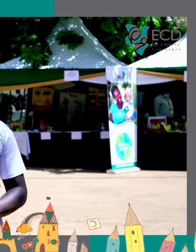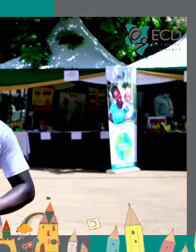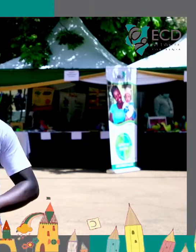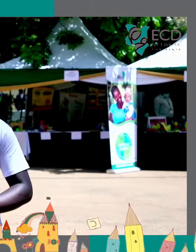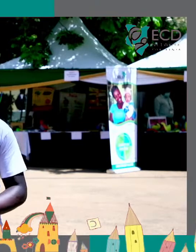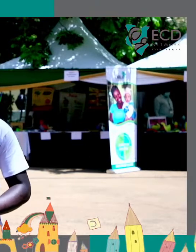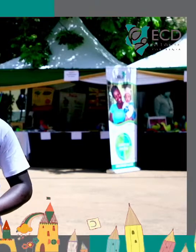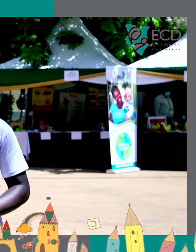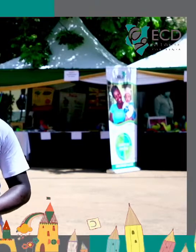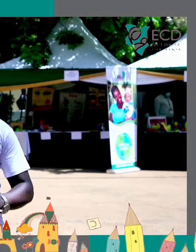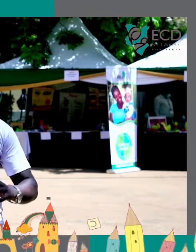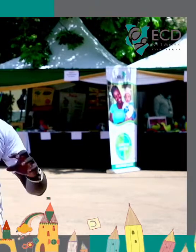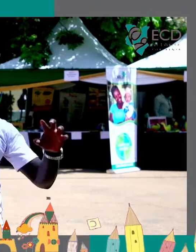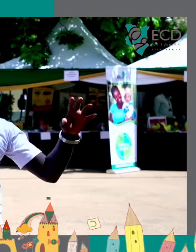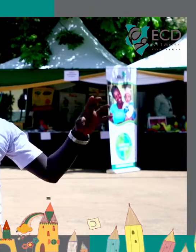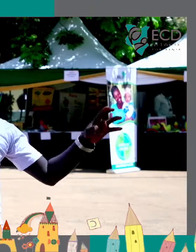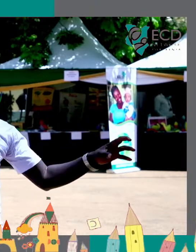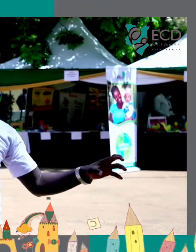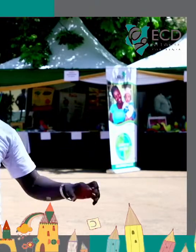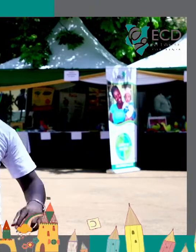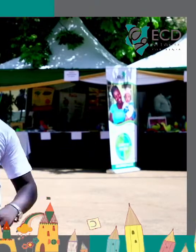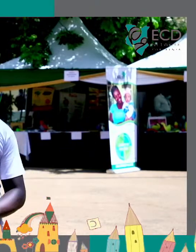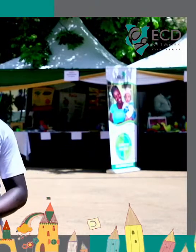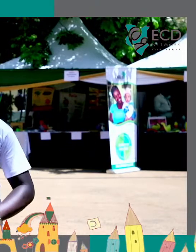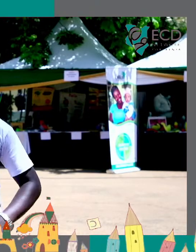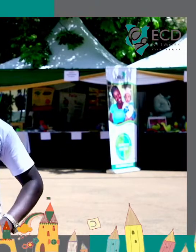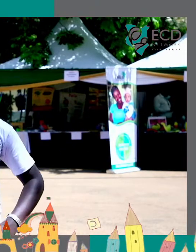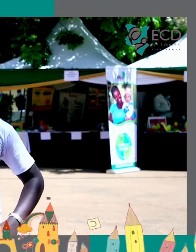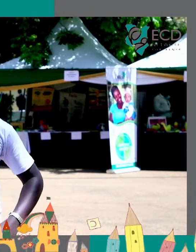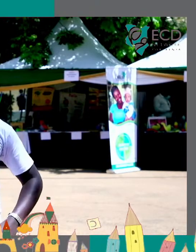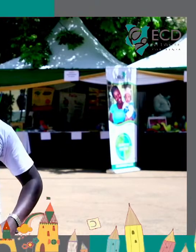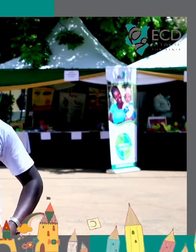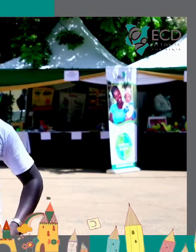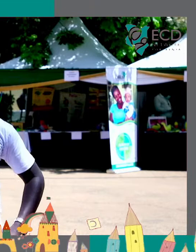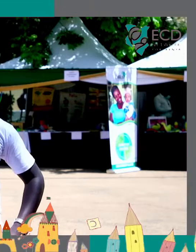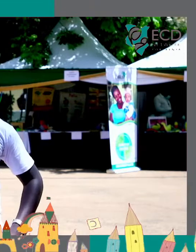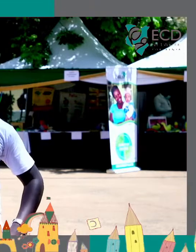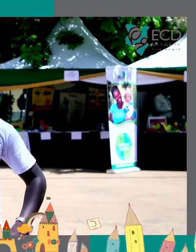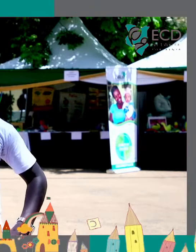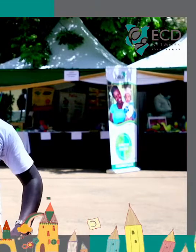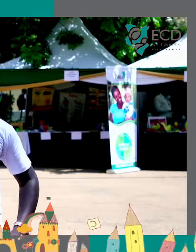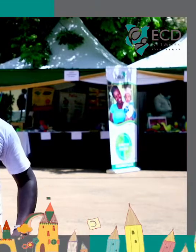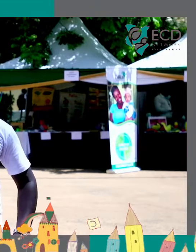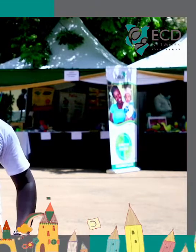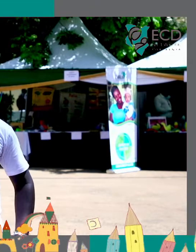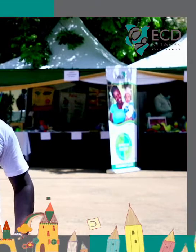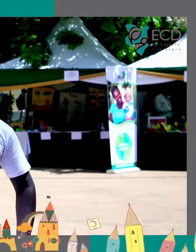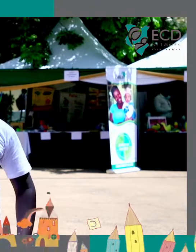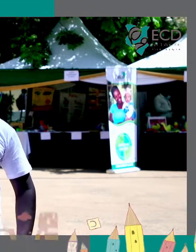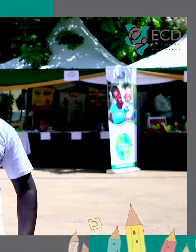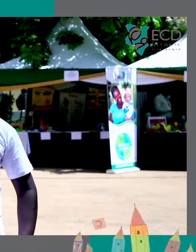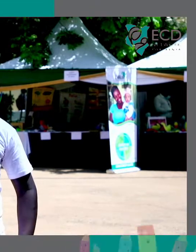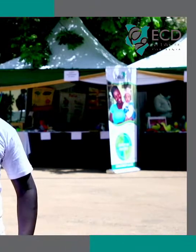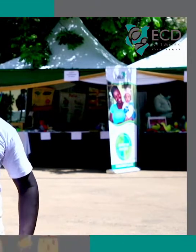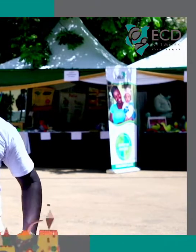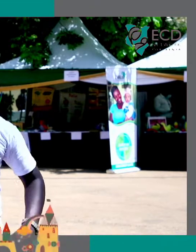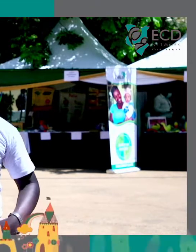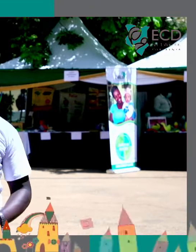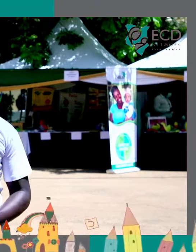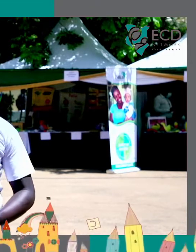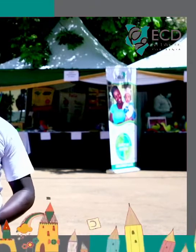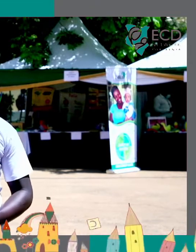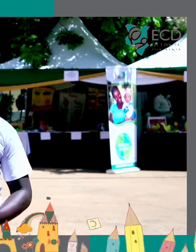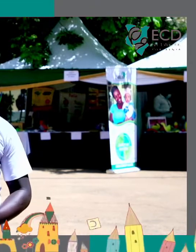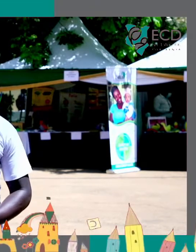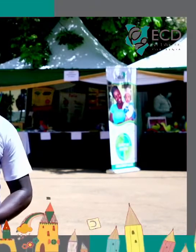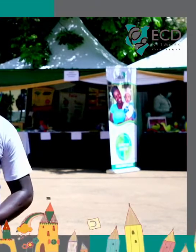breakaway sessions in the various rooms that we have. From the ground, my name is Colin Sorono. We